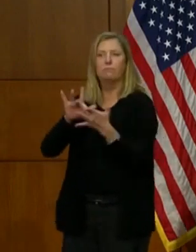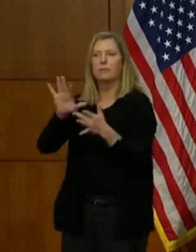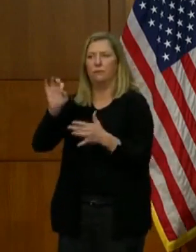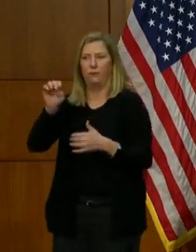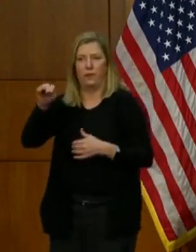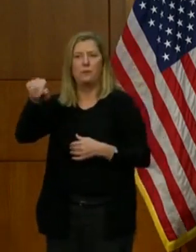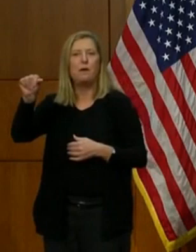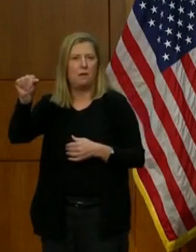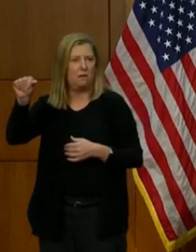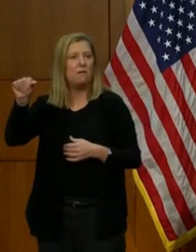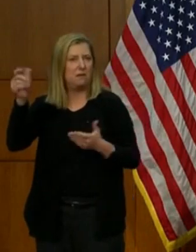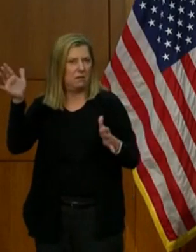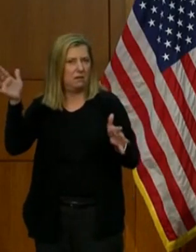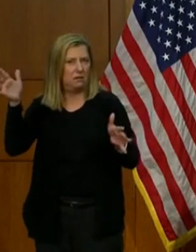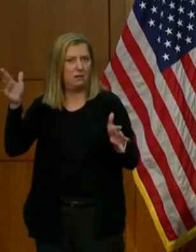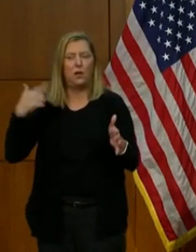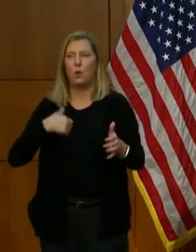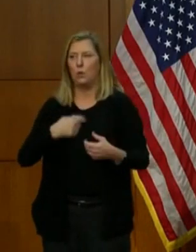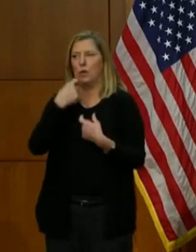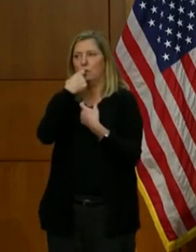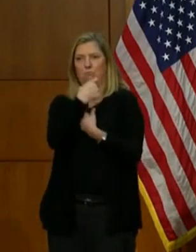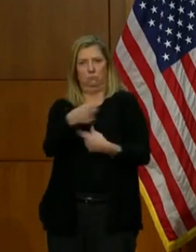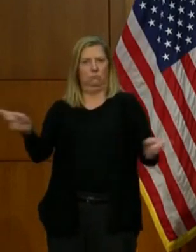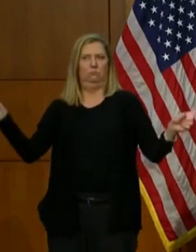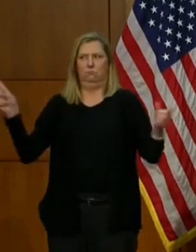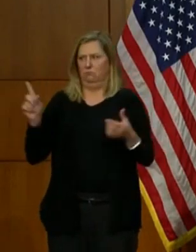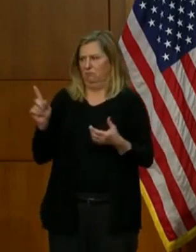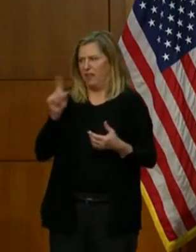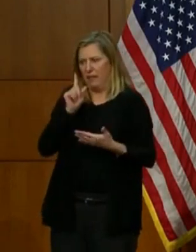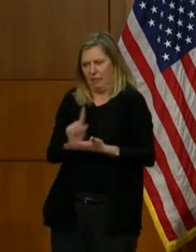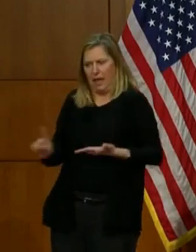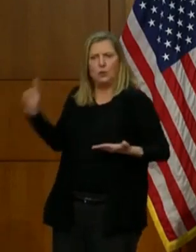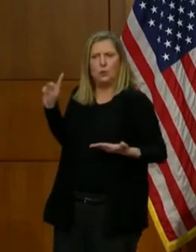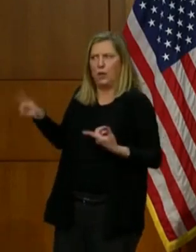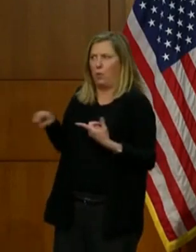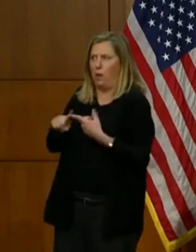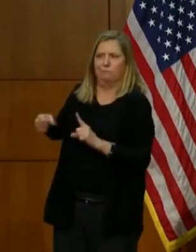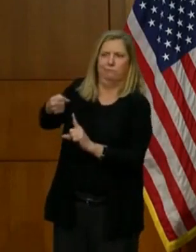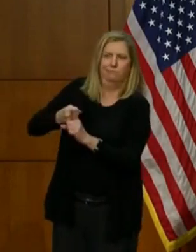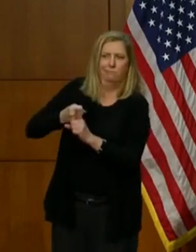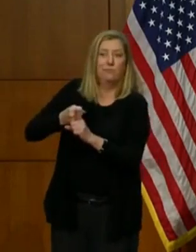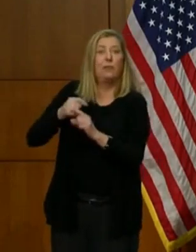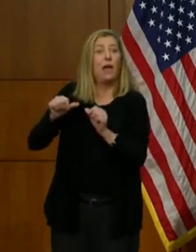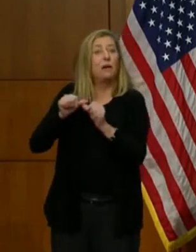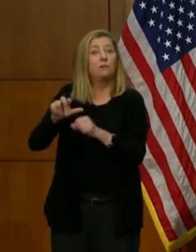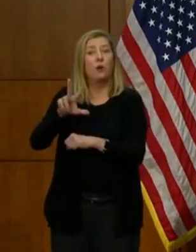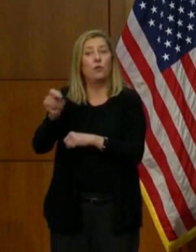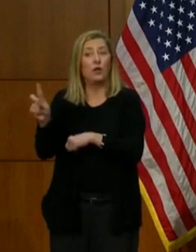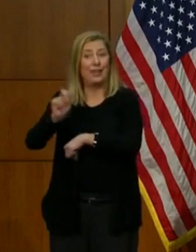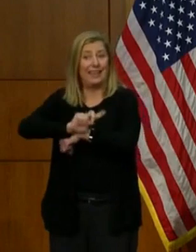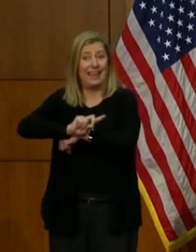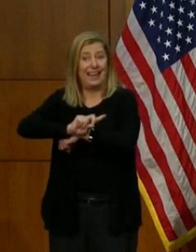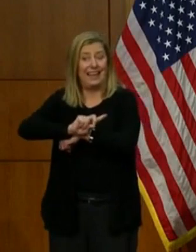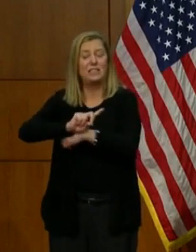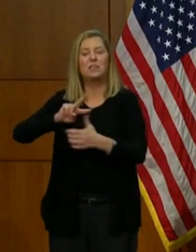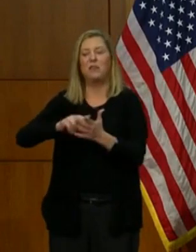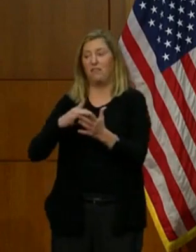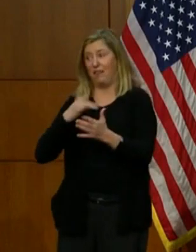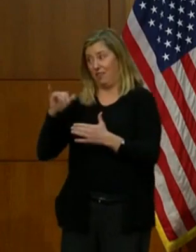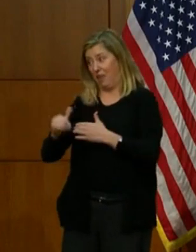declared a declaration last weekend storm. That extends for 30 days. So we anticipate